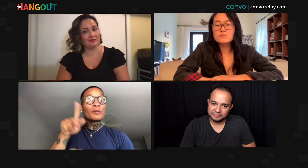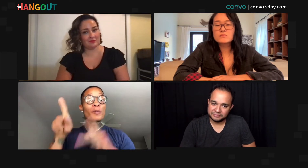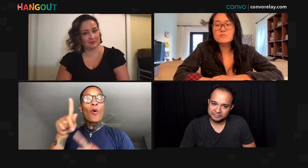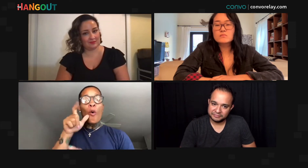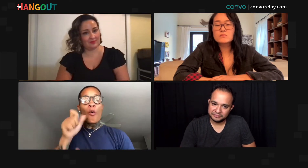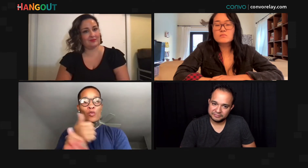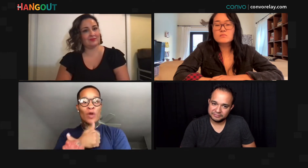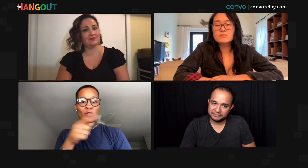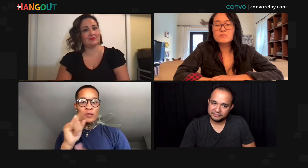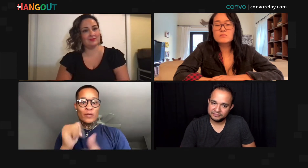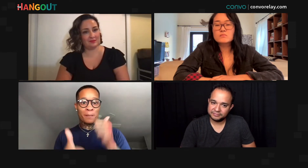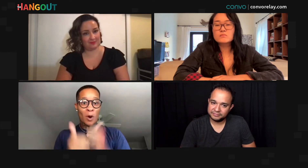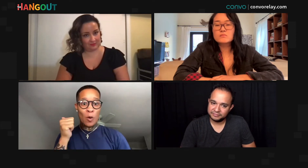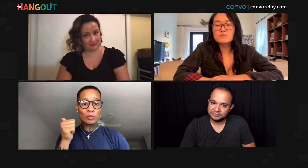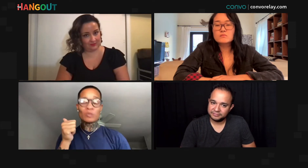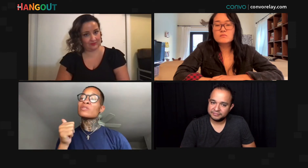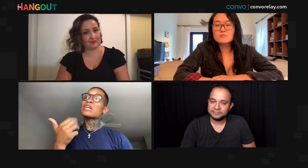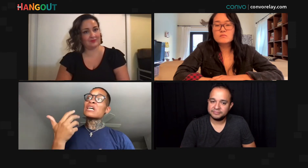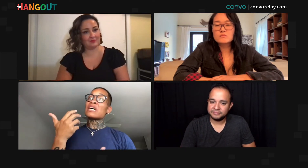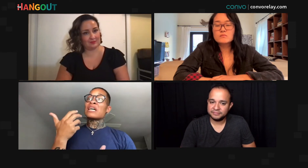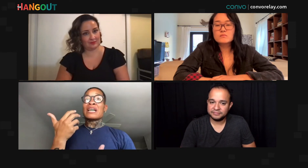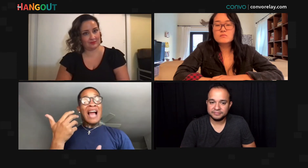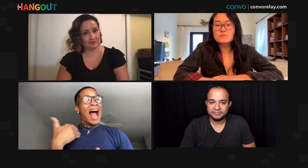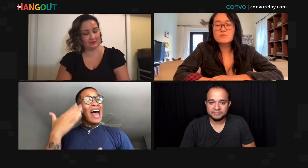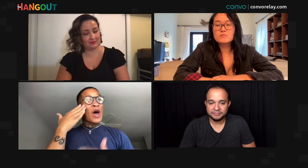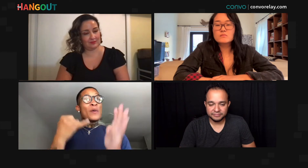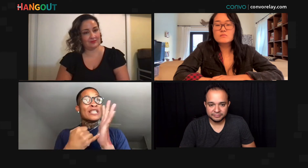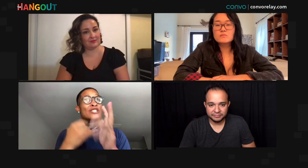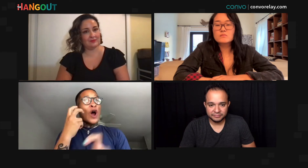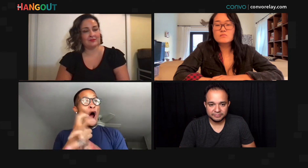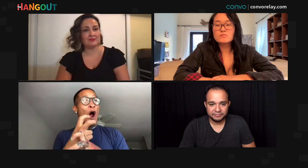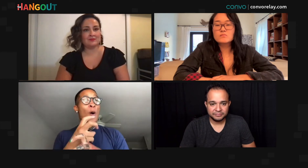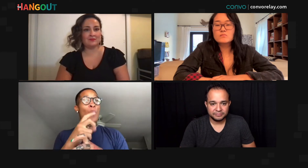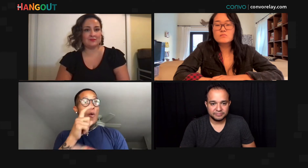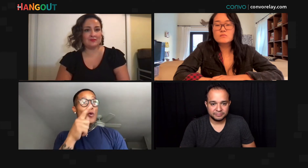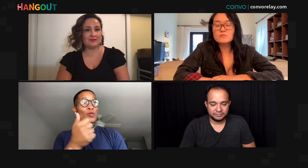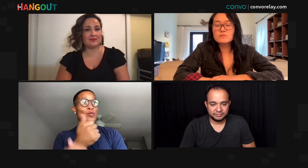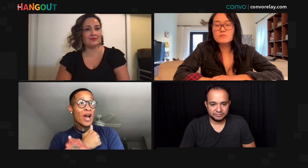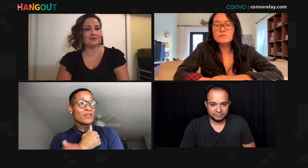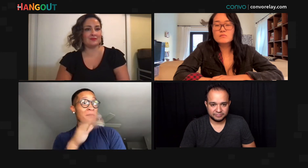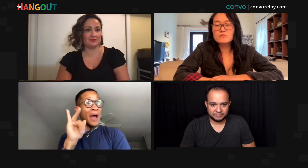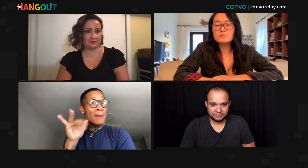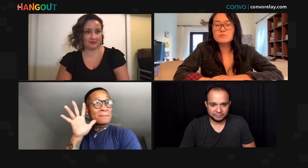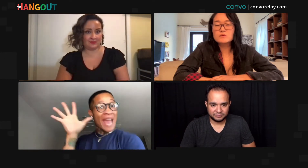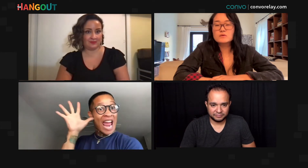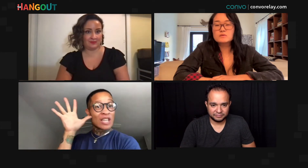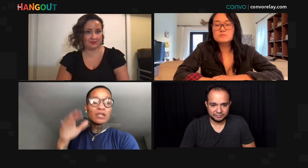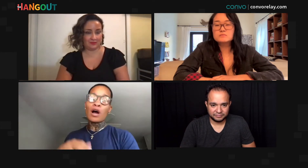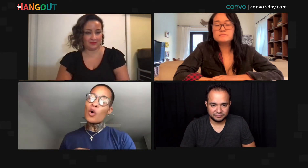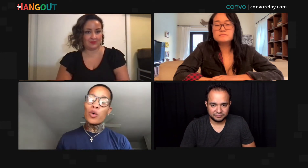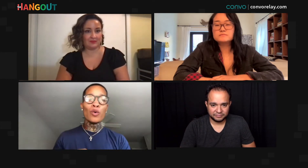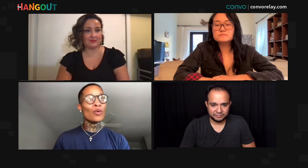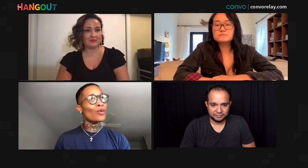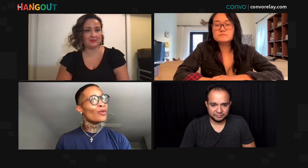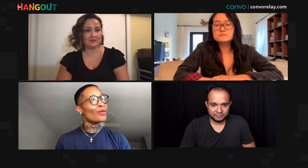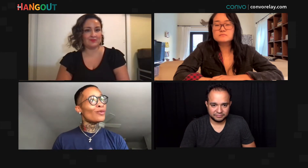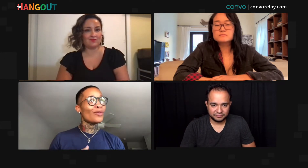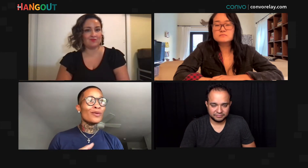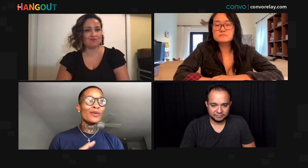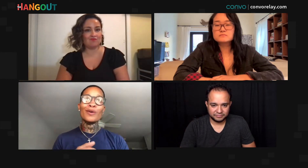who you are. You could share with those people who you know love you. And I know it's hard because when you're wanting